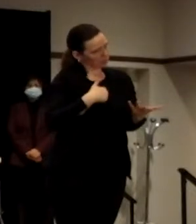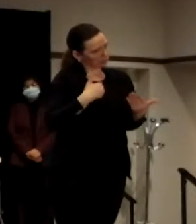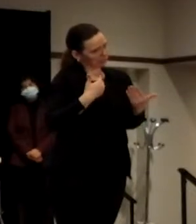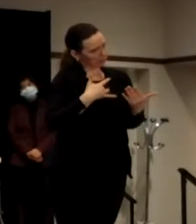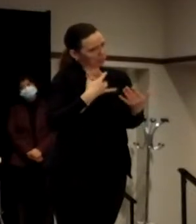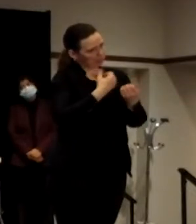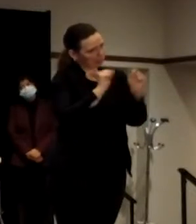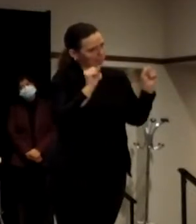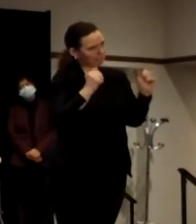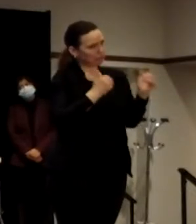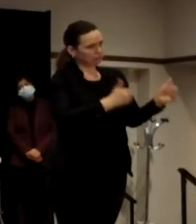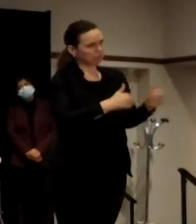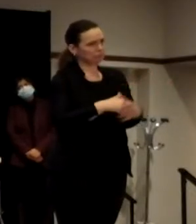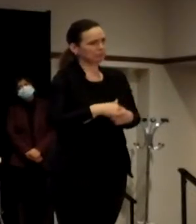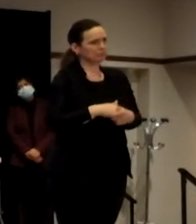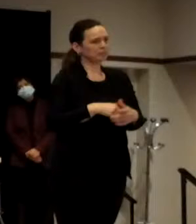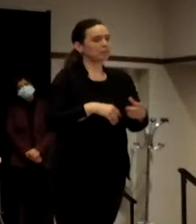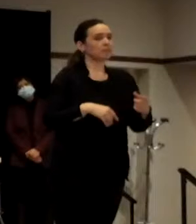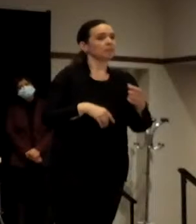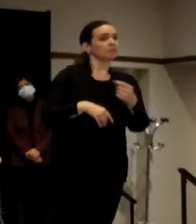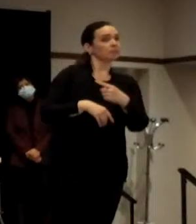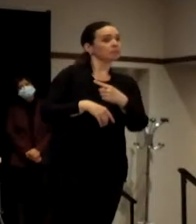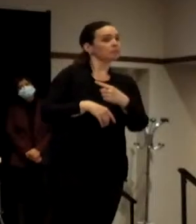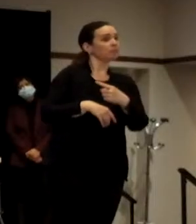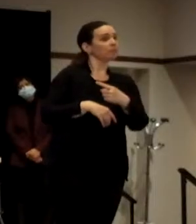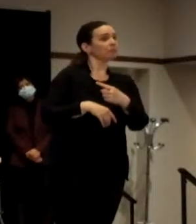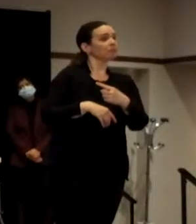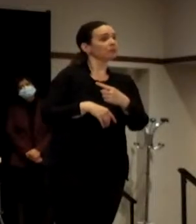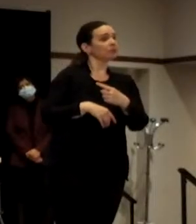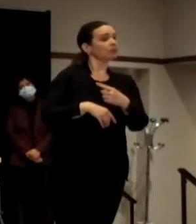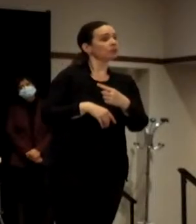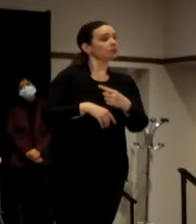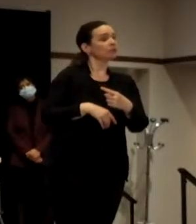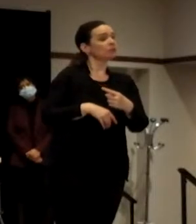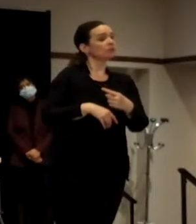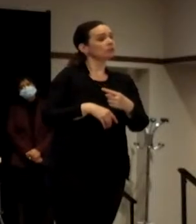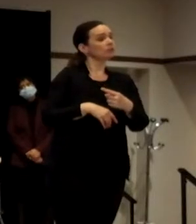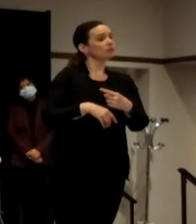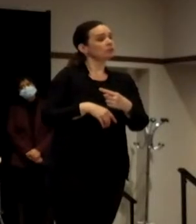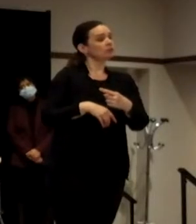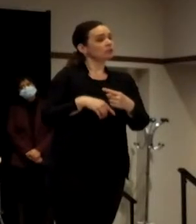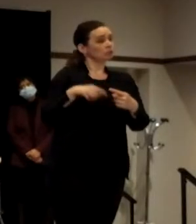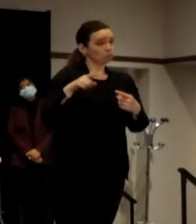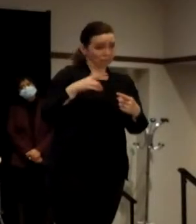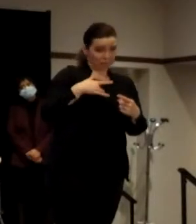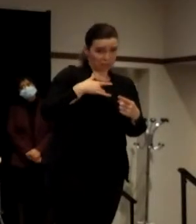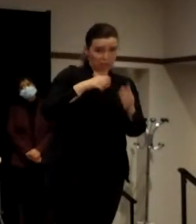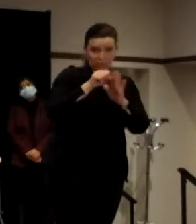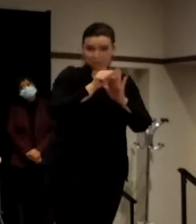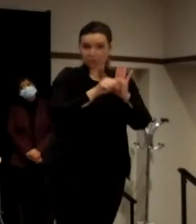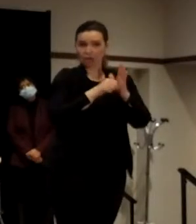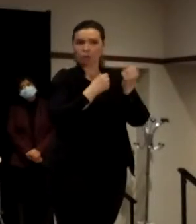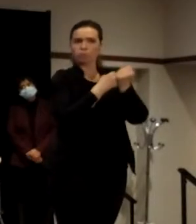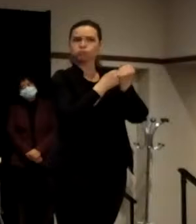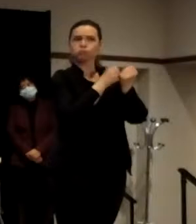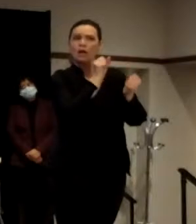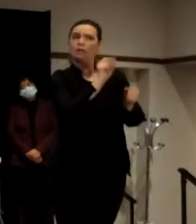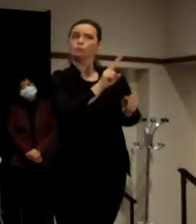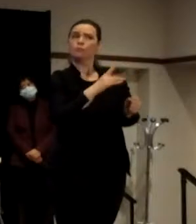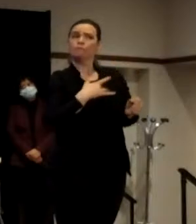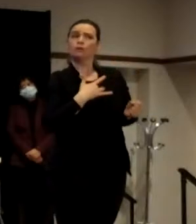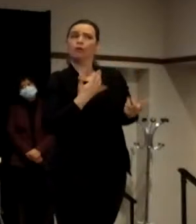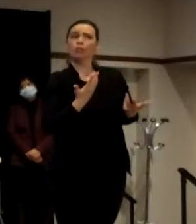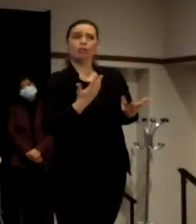like to see the state do to further, let's say, benefit Syracuse University during this time? Well, I think right now the two big things, certainly